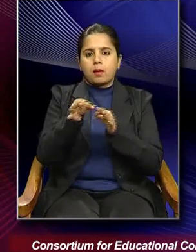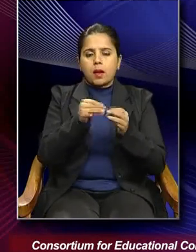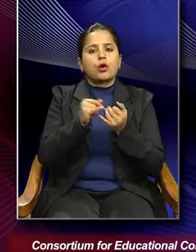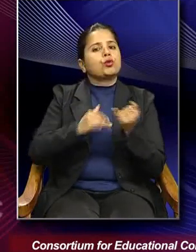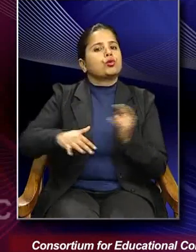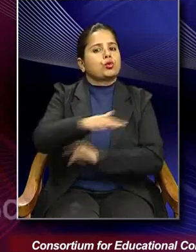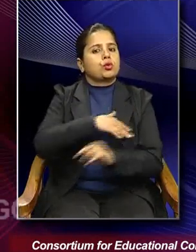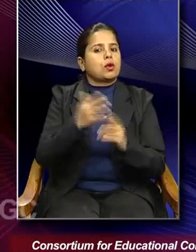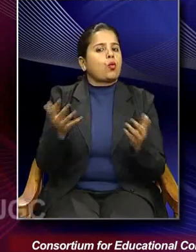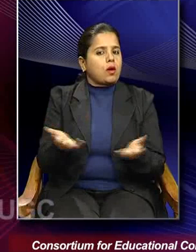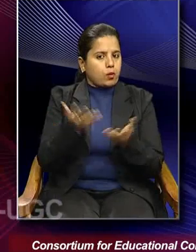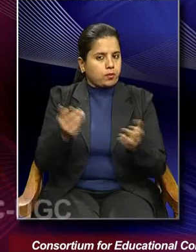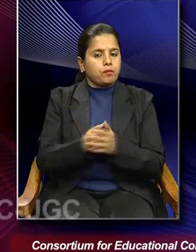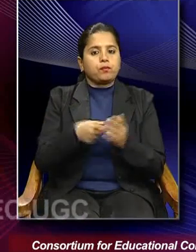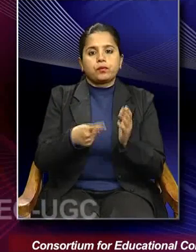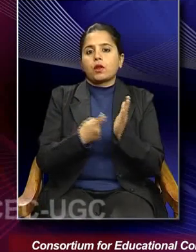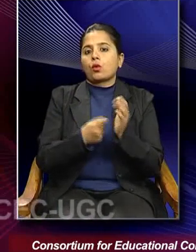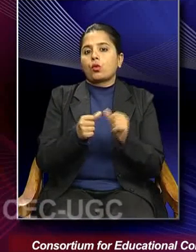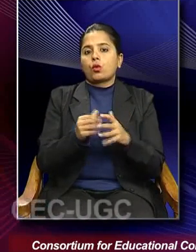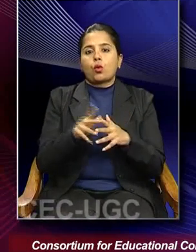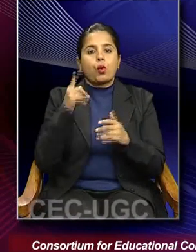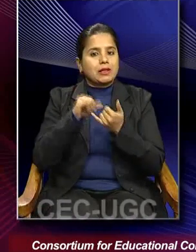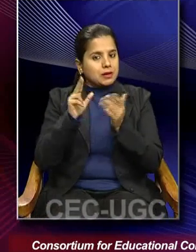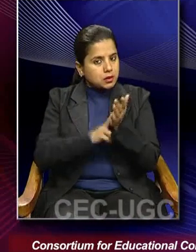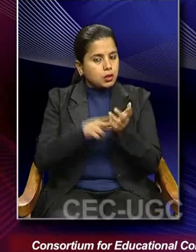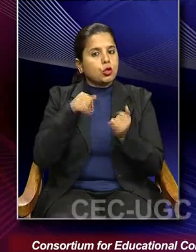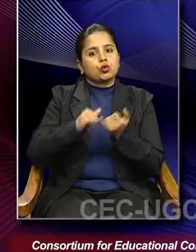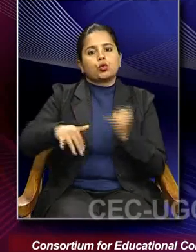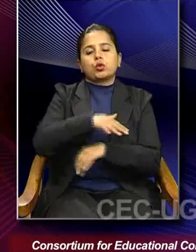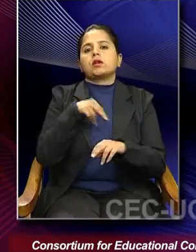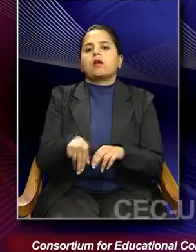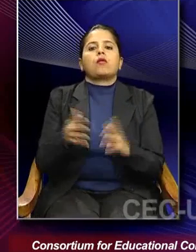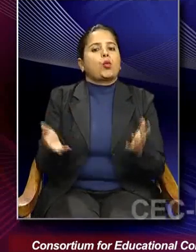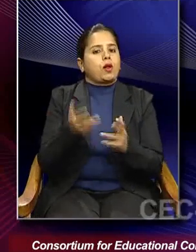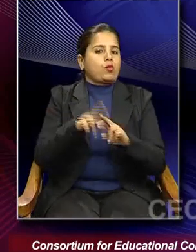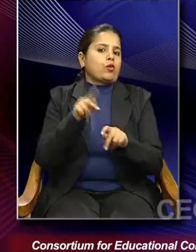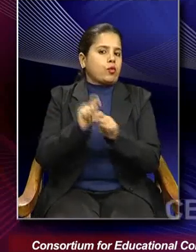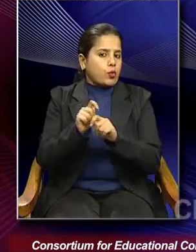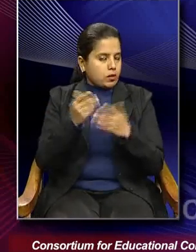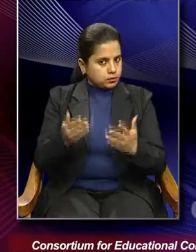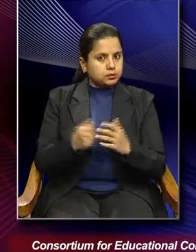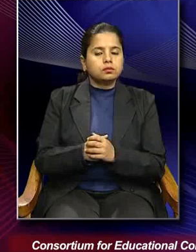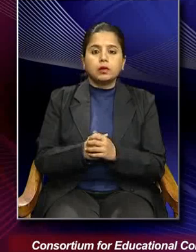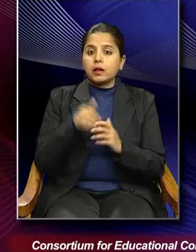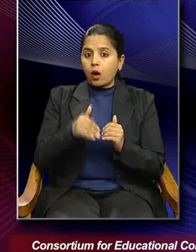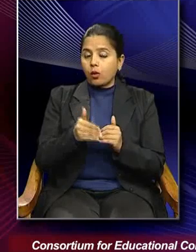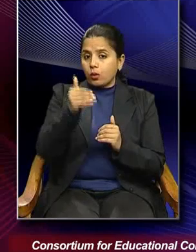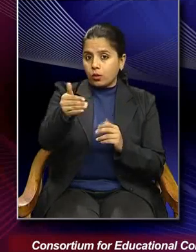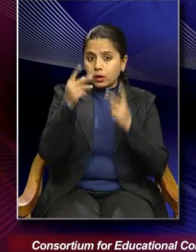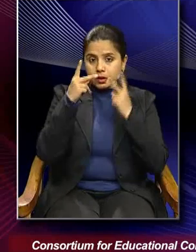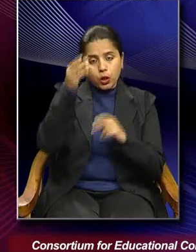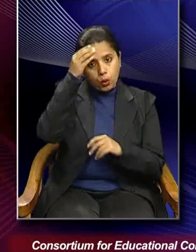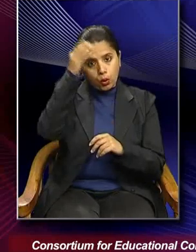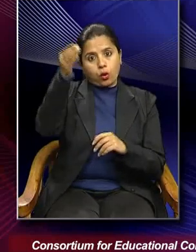social welfare, which is the Rolgian social welfare function. Now let us move on to the concept